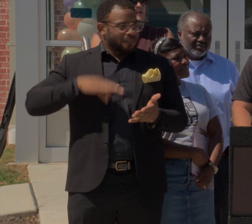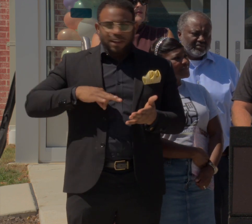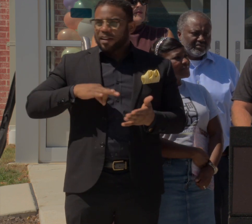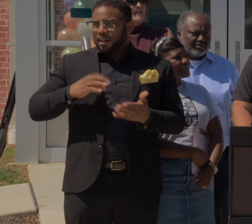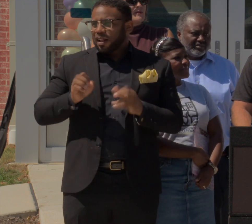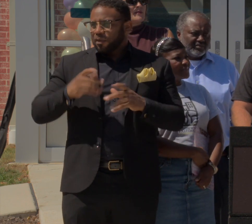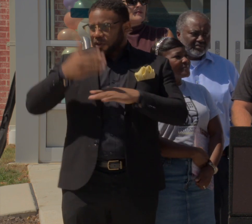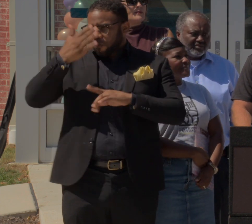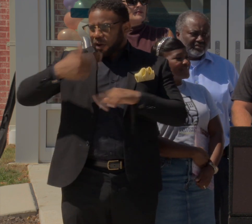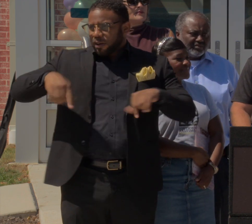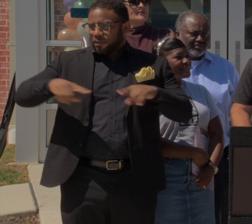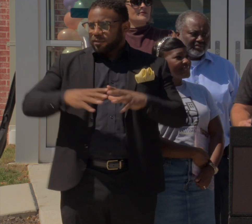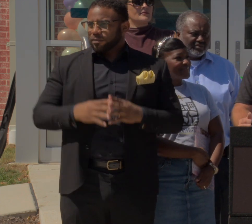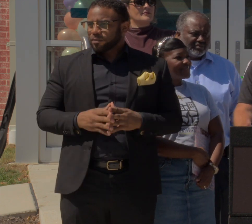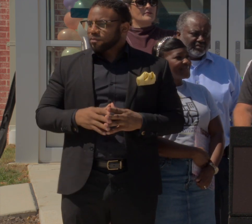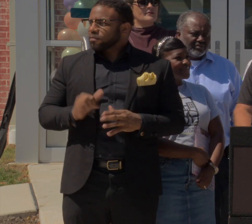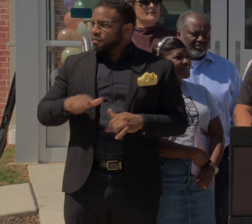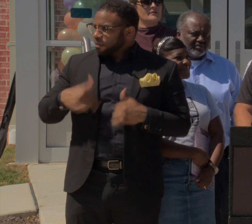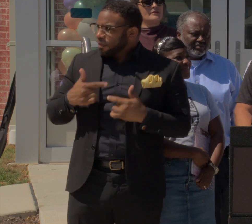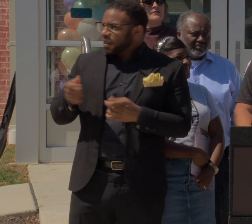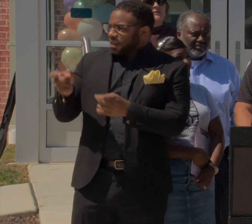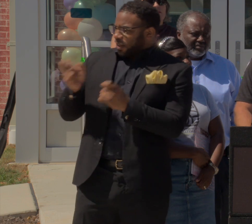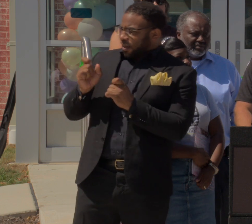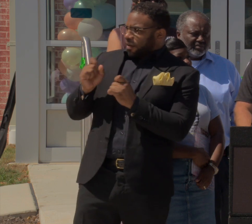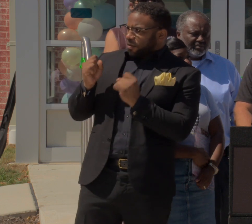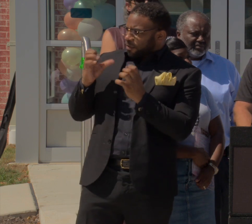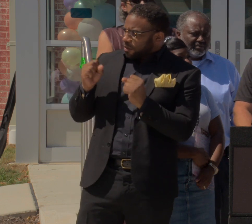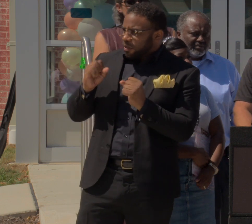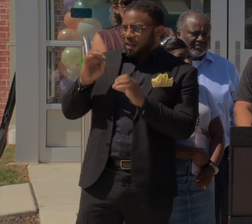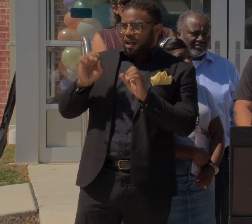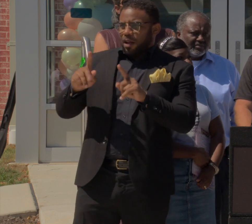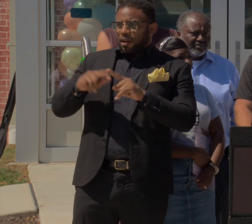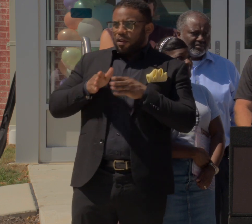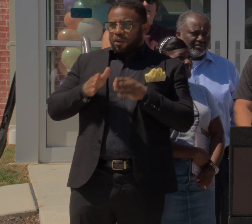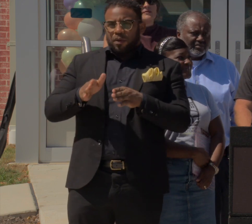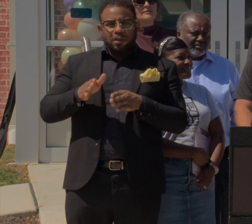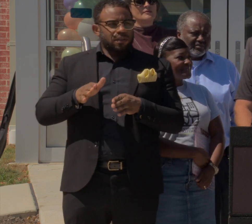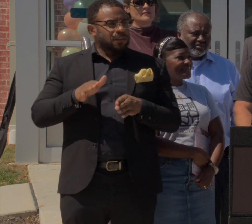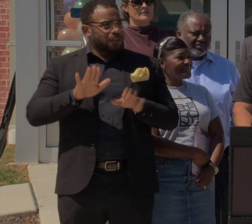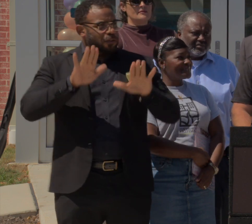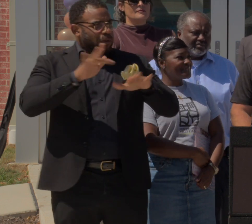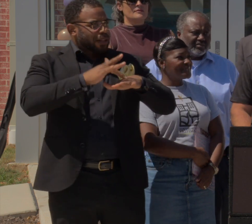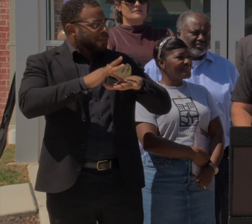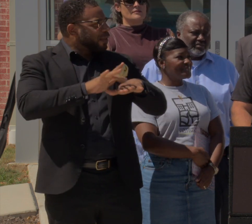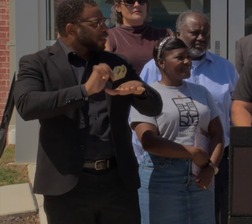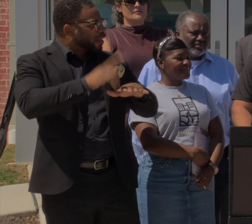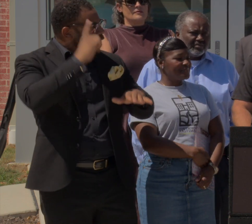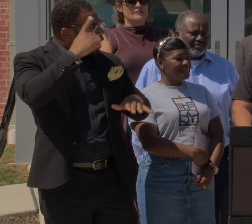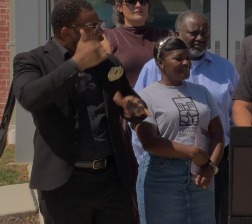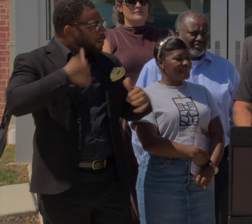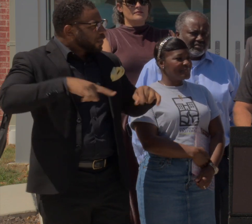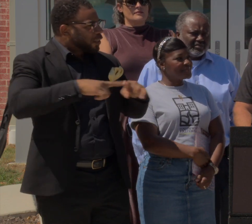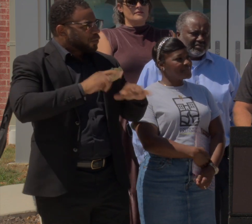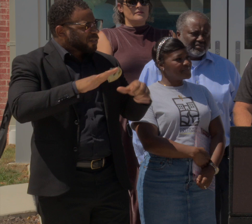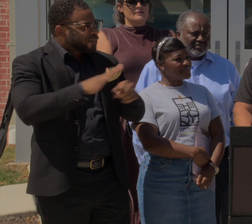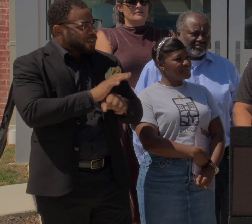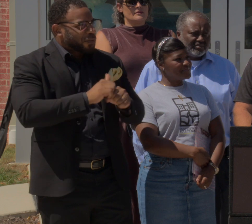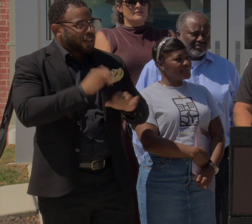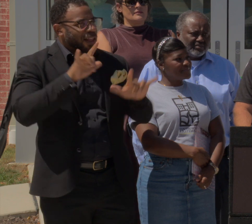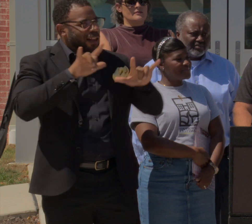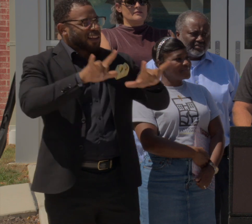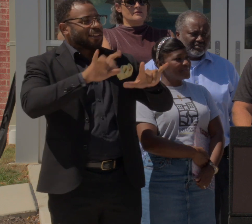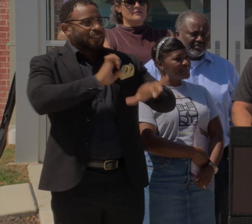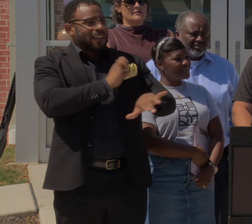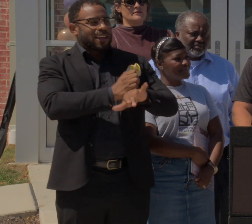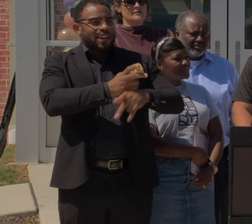opportunity in front of us. And we have been handed a tremendous opportunity in the form of this great space, and it is up to us to fill it with the love and